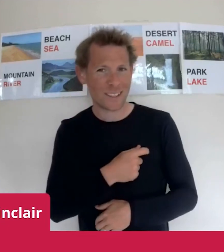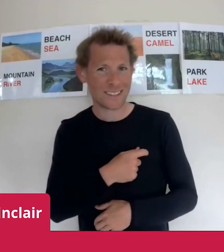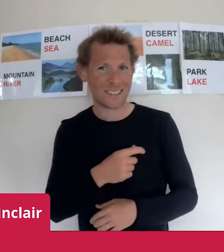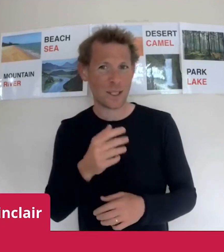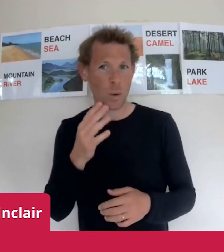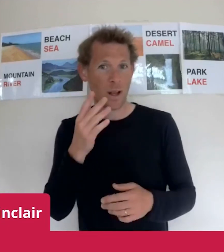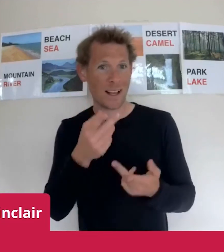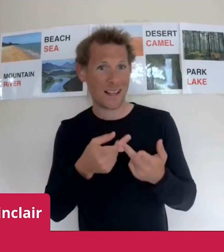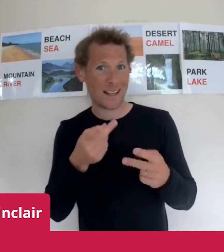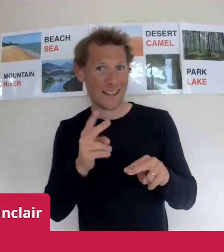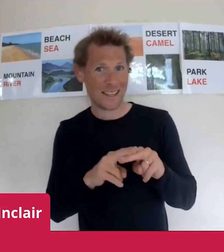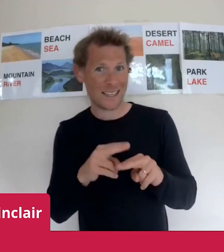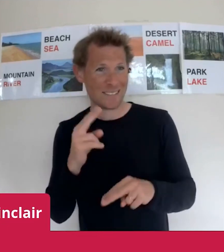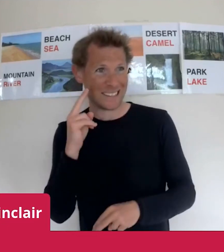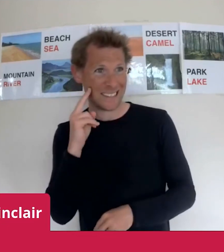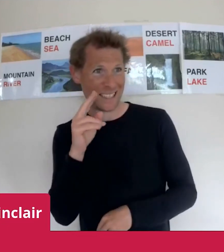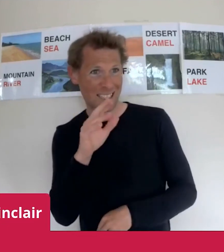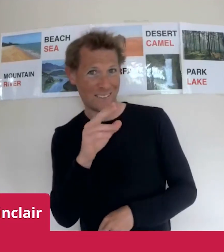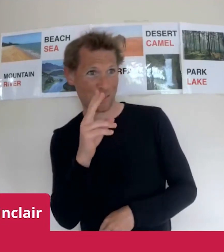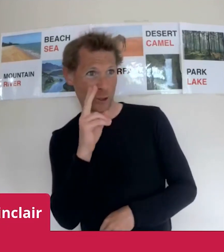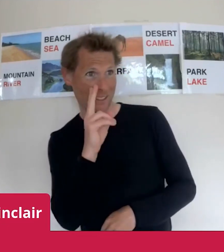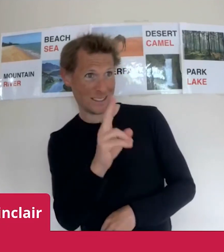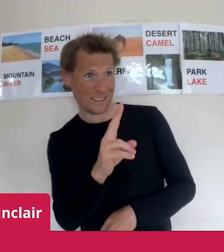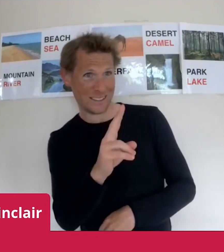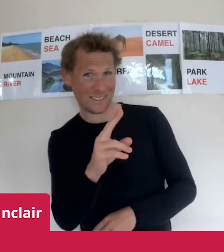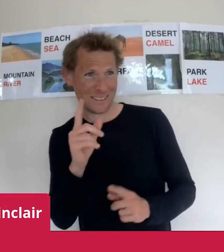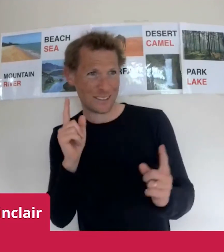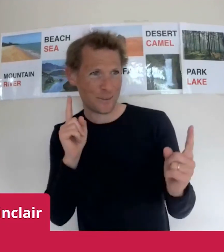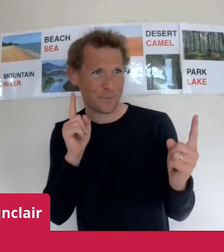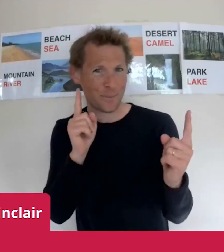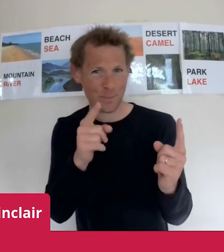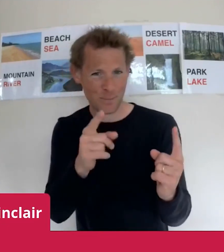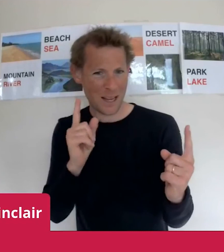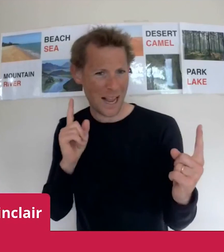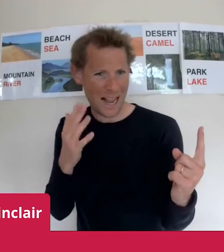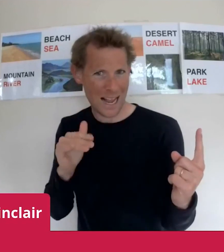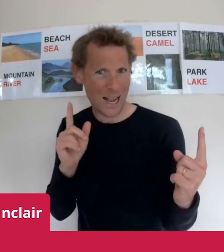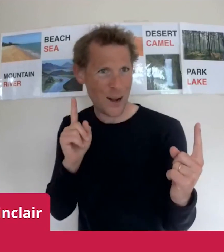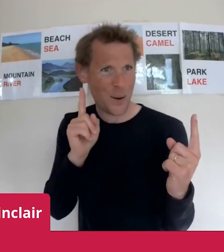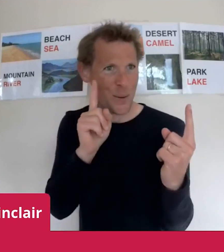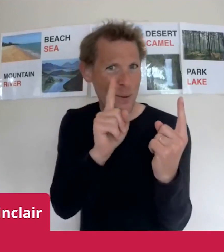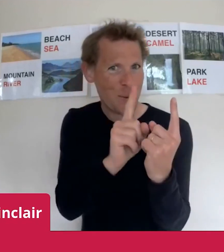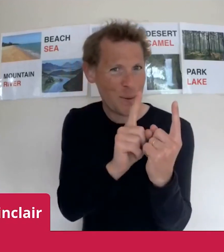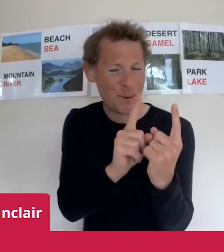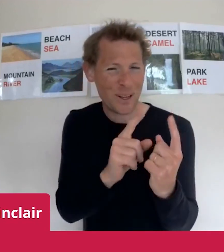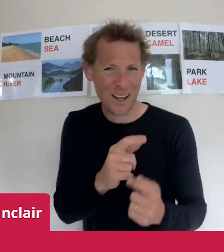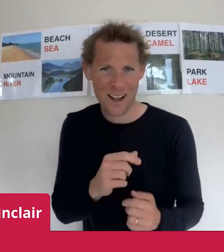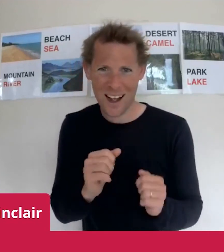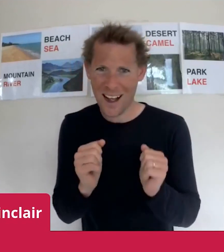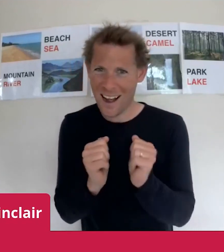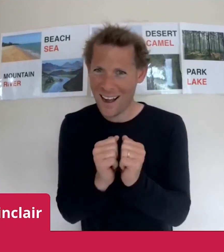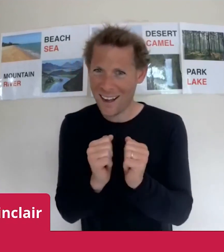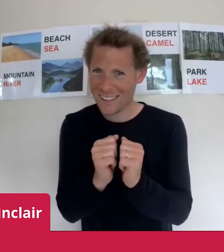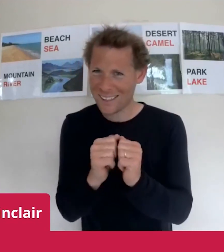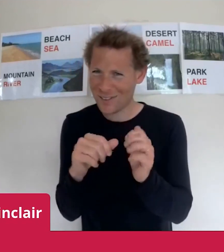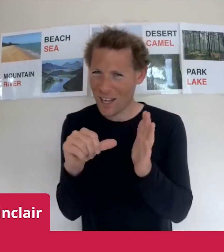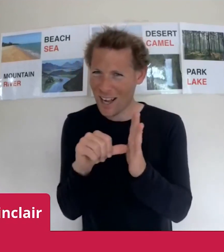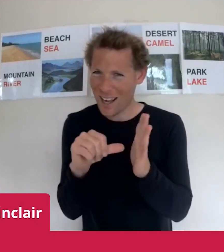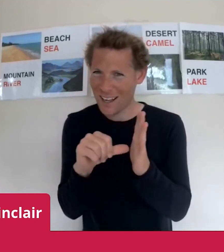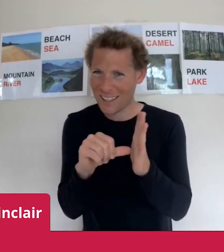I know it can be a bit nerve-wracking if you do see a deaf person and approaching them and thinking, how do you approach